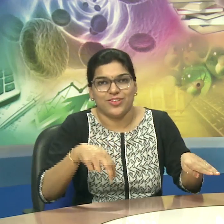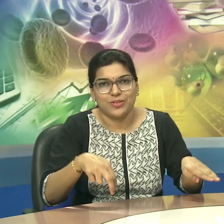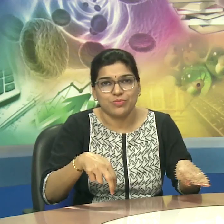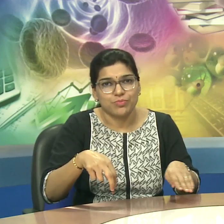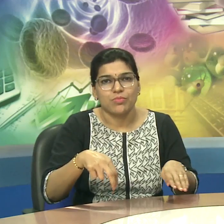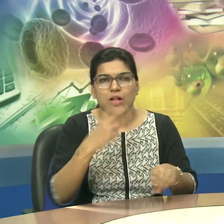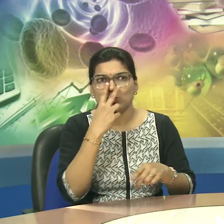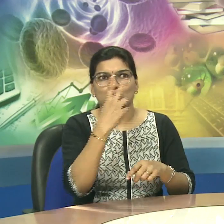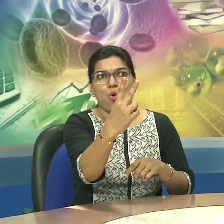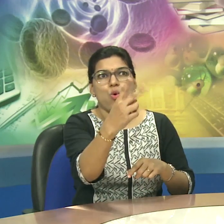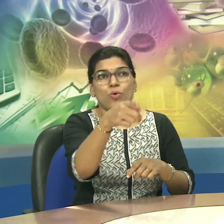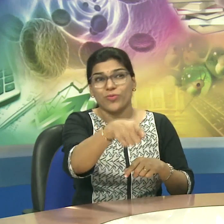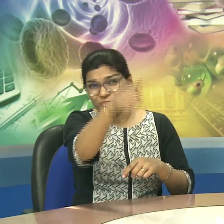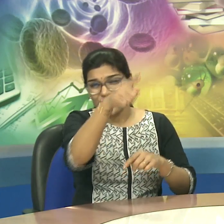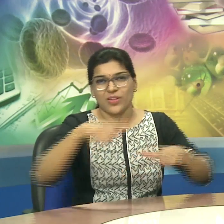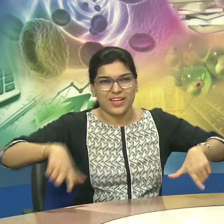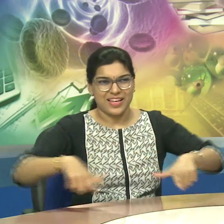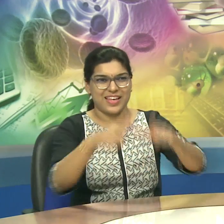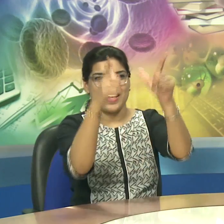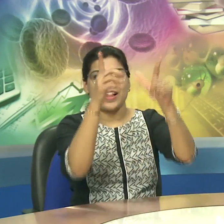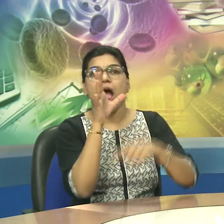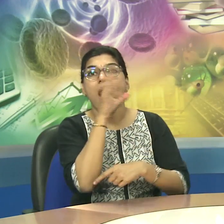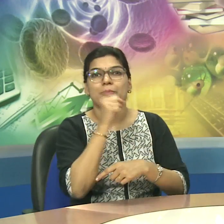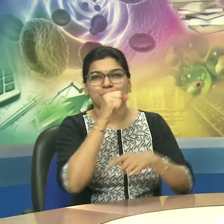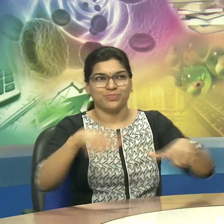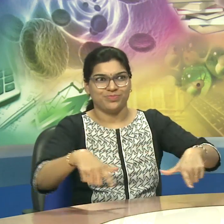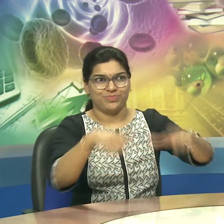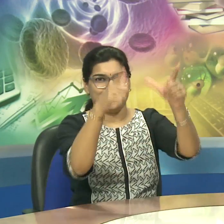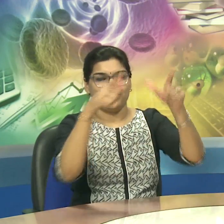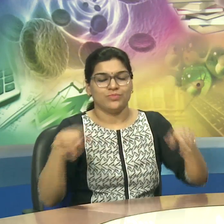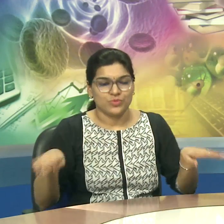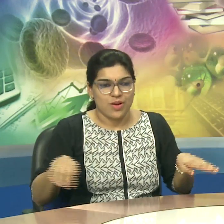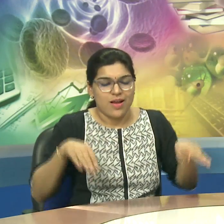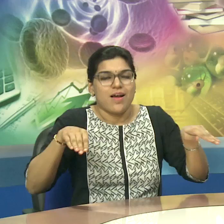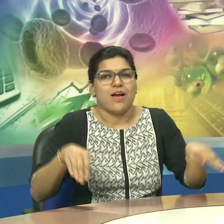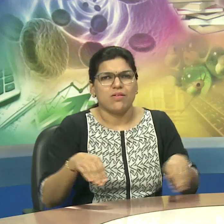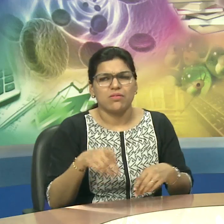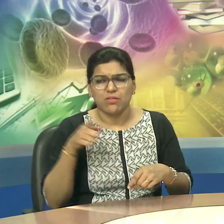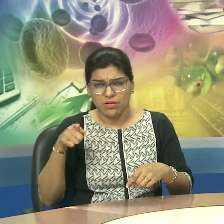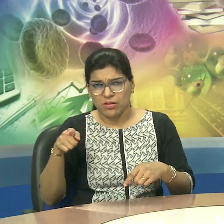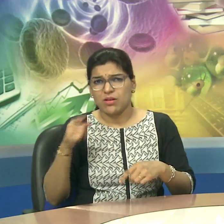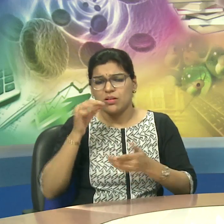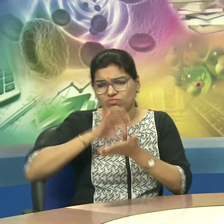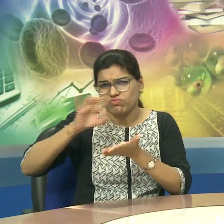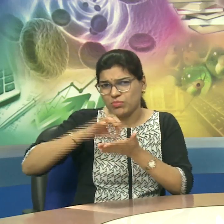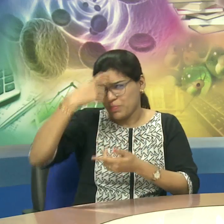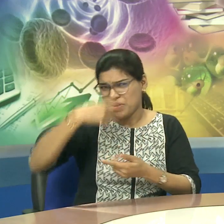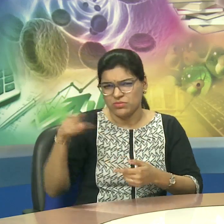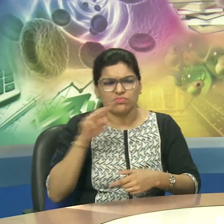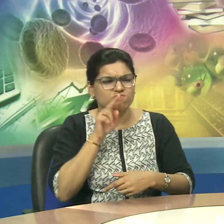the cage door open. And a second later, the bird was winging its way